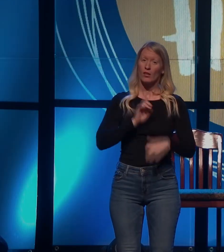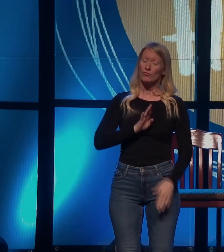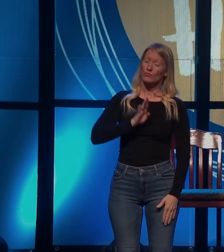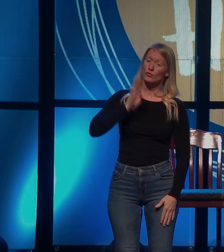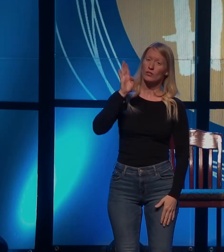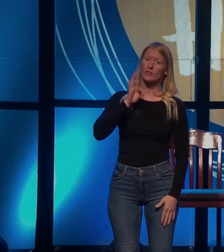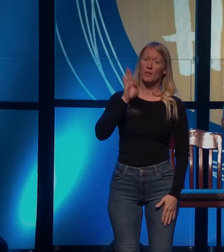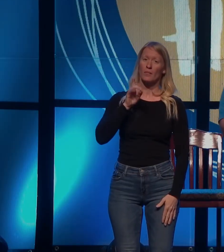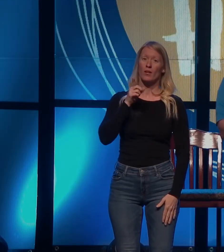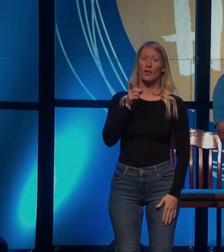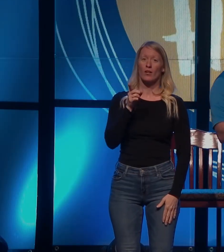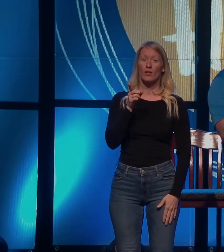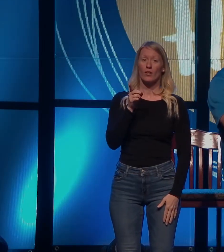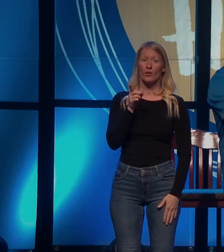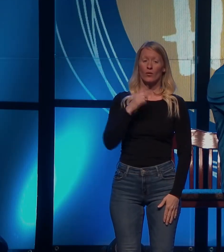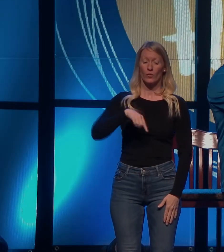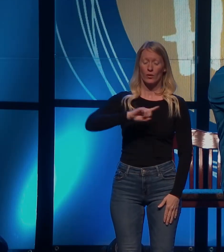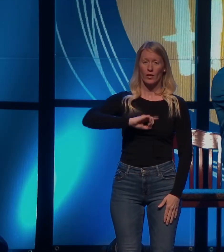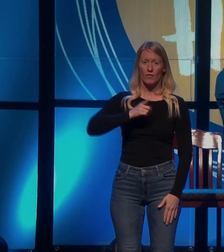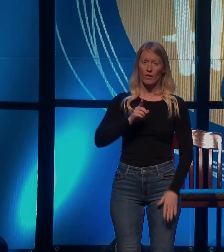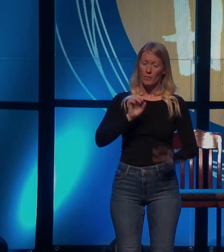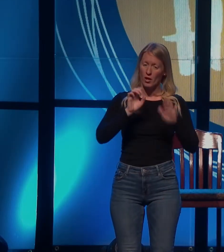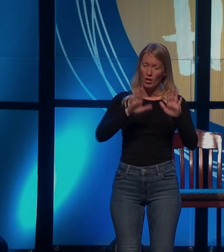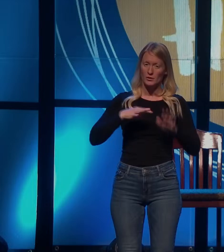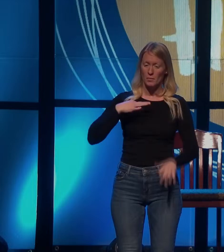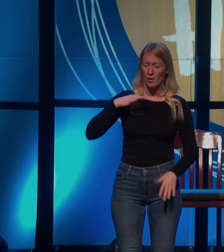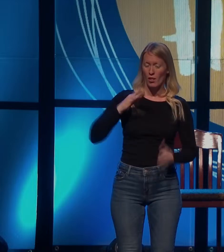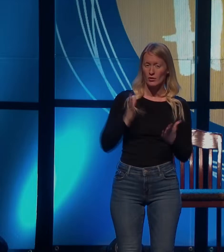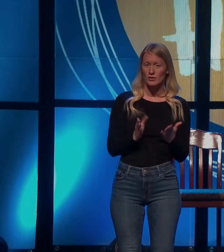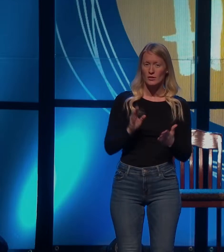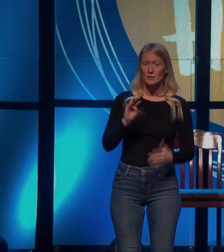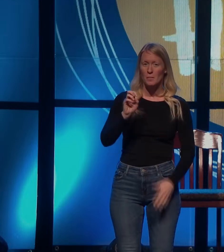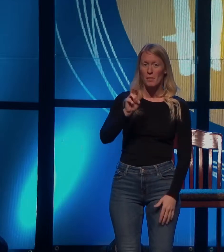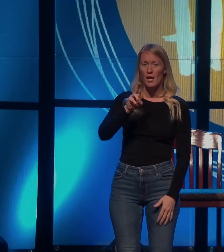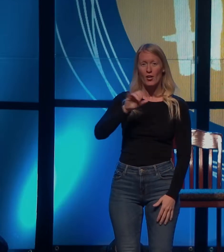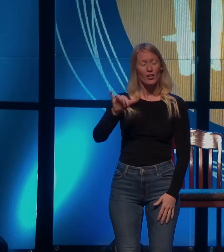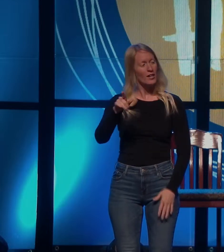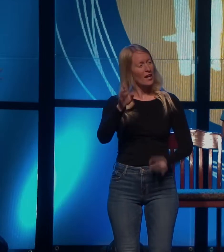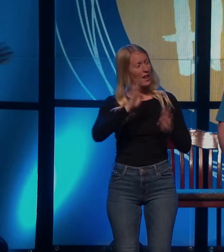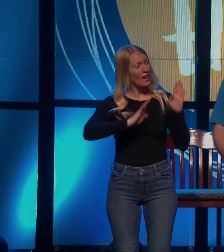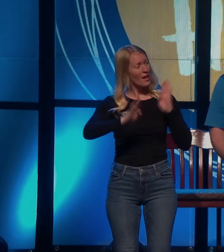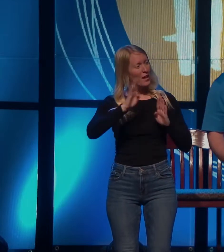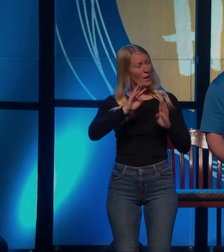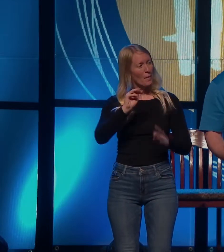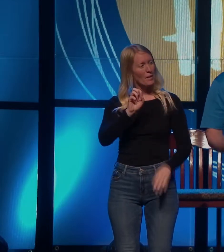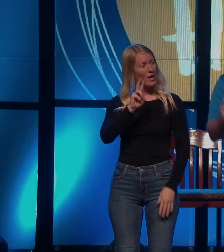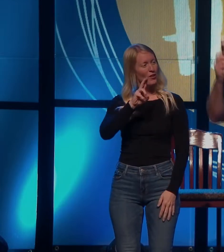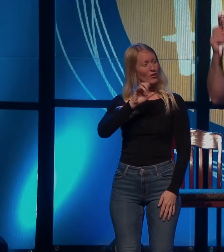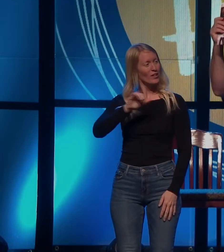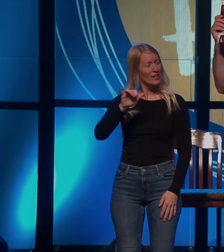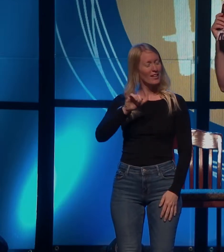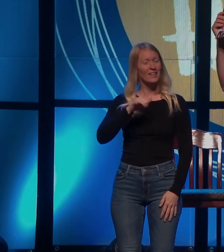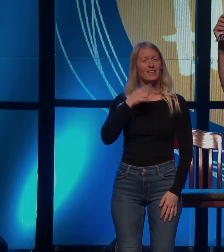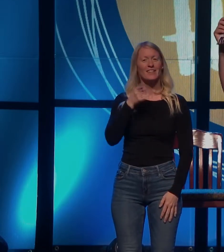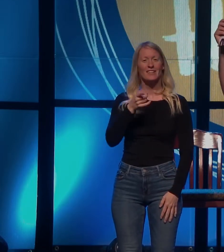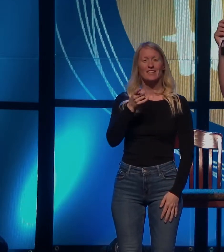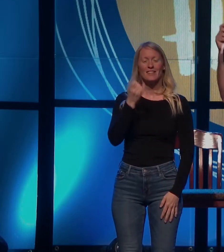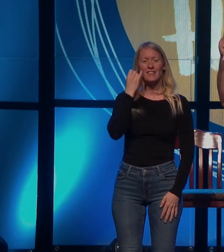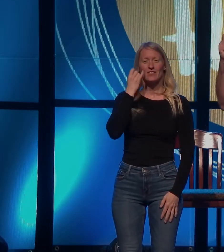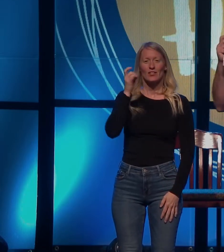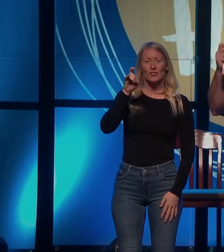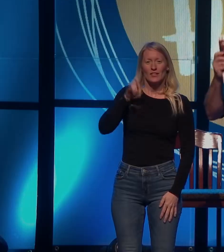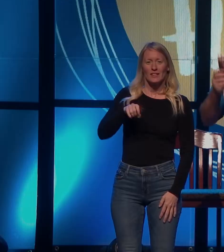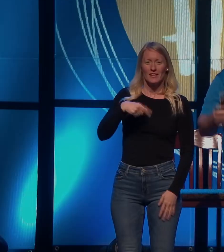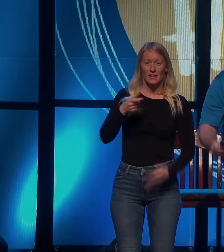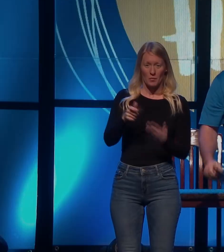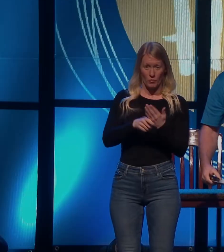hand up, and we have our awesome volunteers like Mary right here. Everybody say, "Hey, Mary!" Hey, so if you need a program, she'll